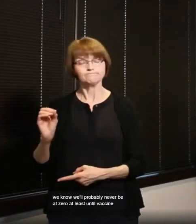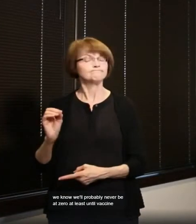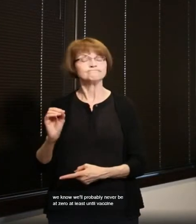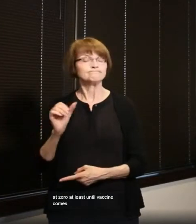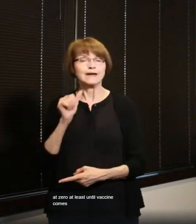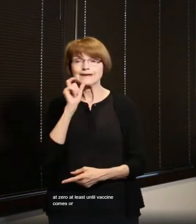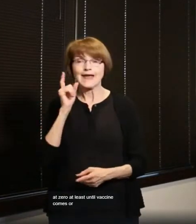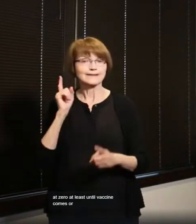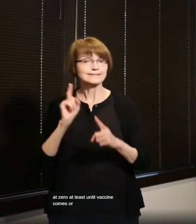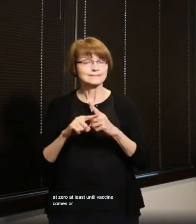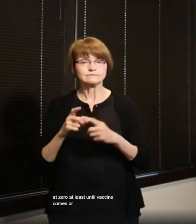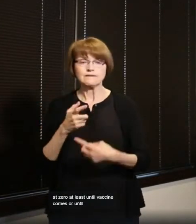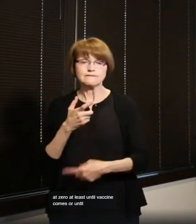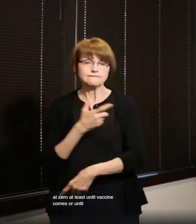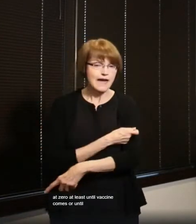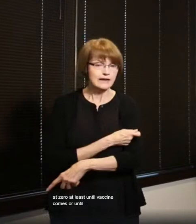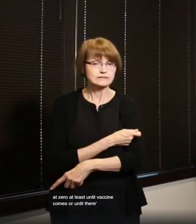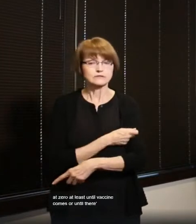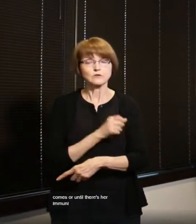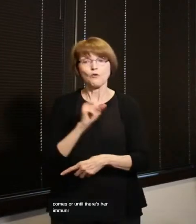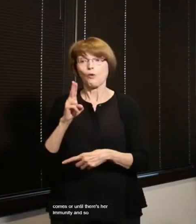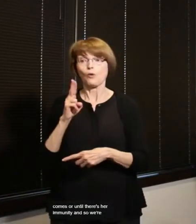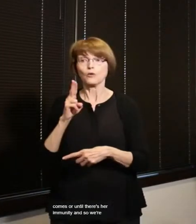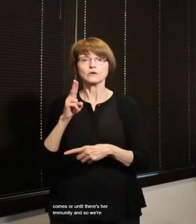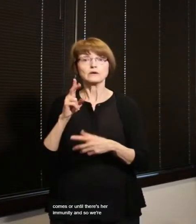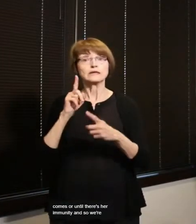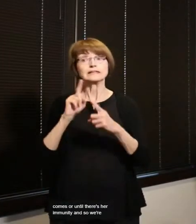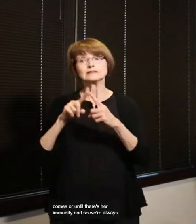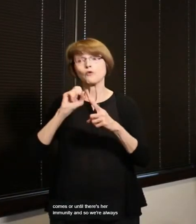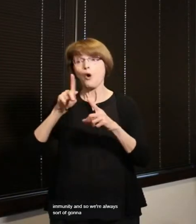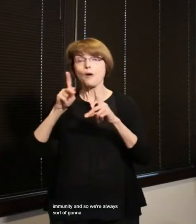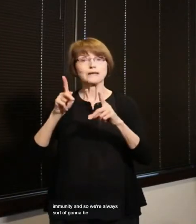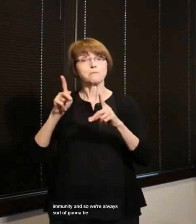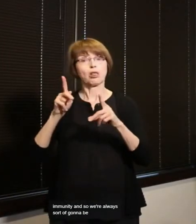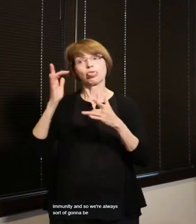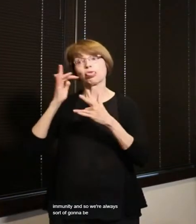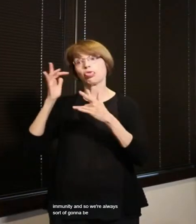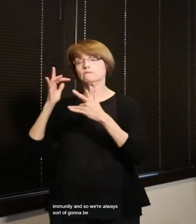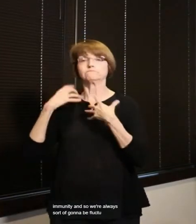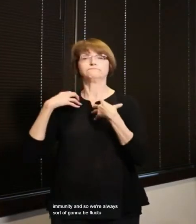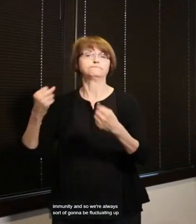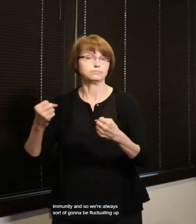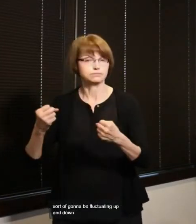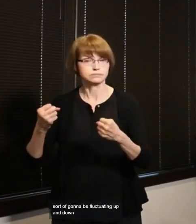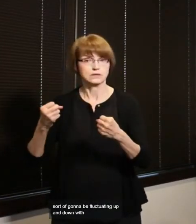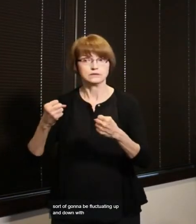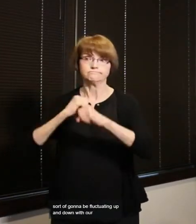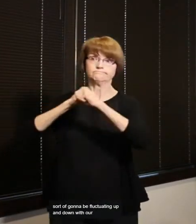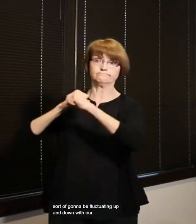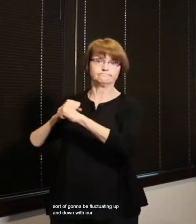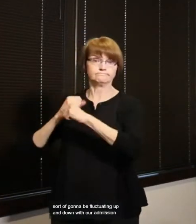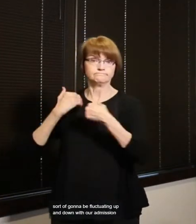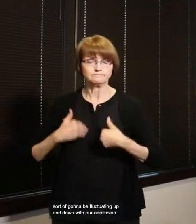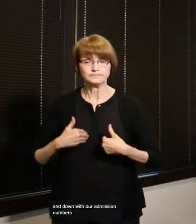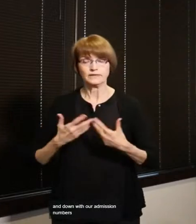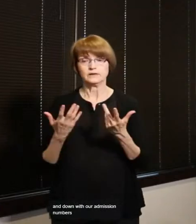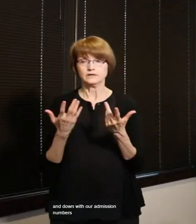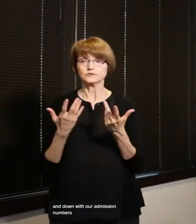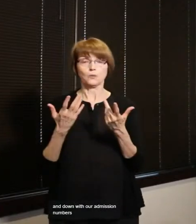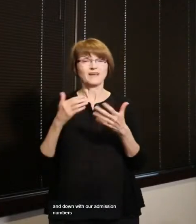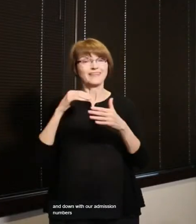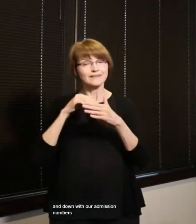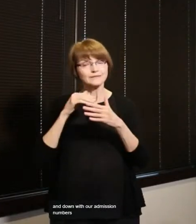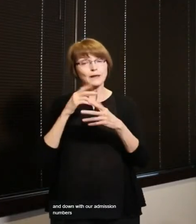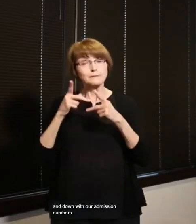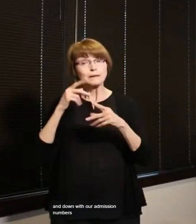comes or until there's herd immunity. And so we're always sort of going to be fluctuating up and down with our admission numbers, just